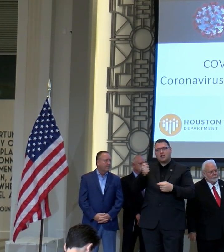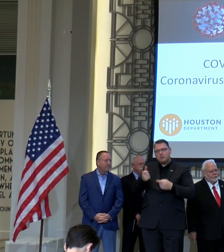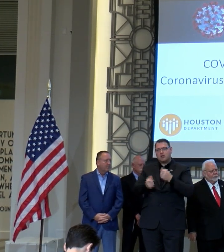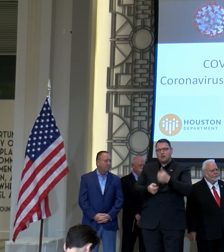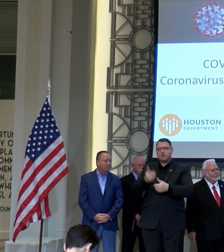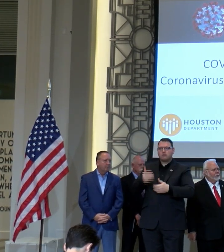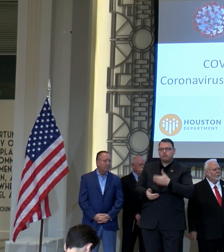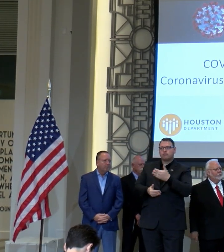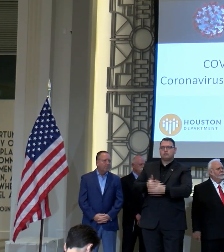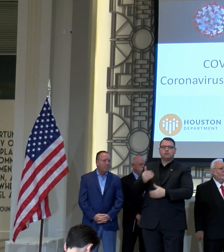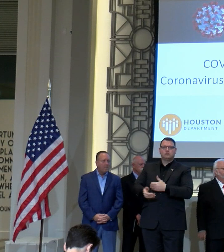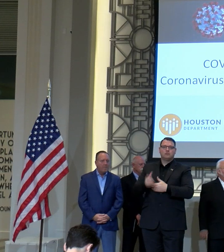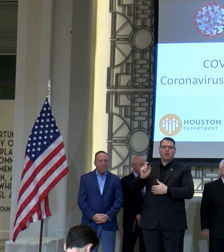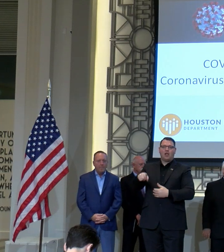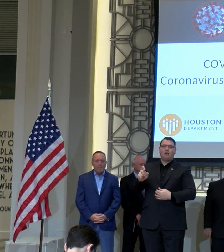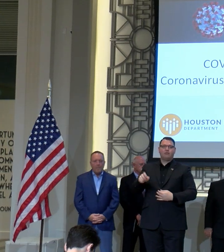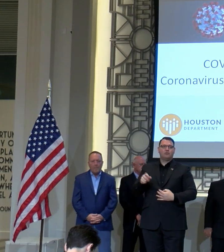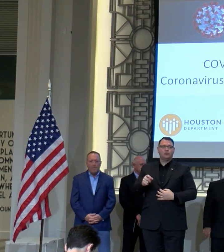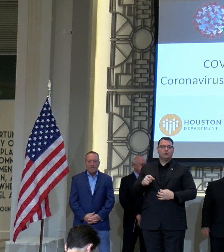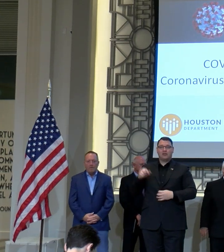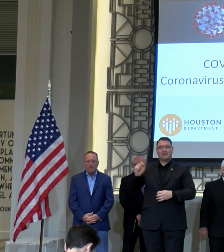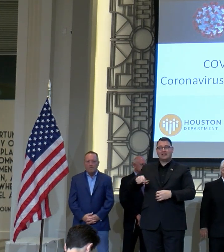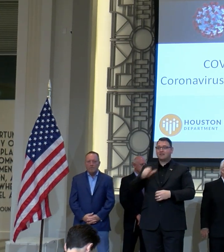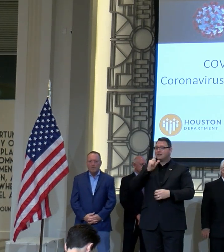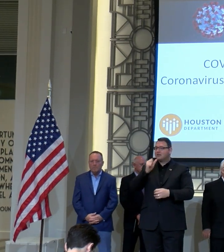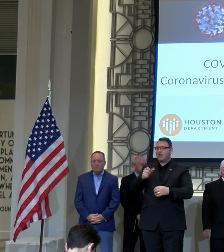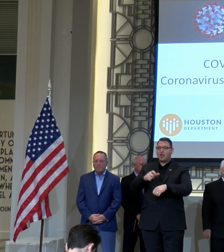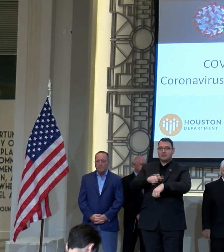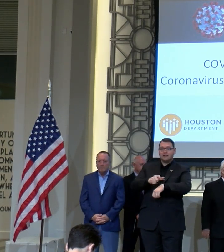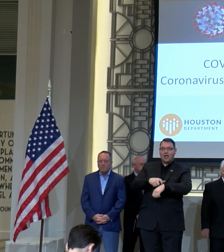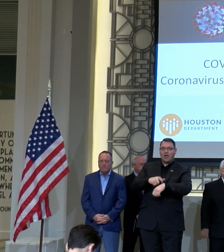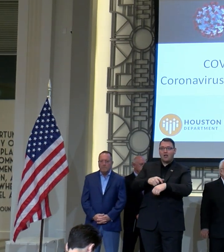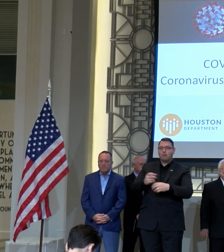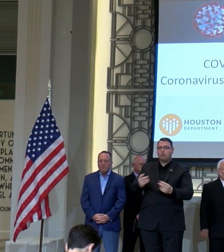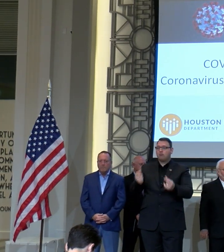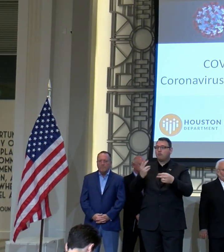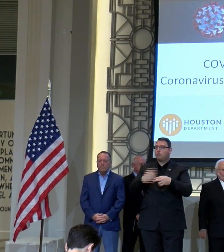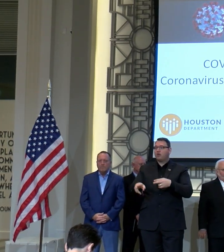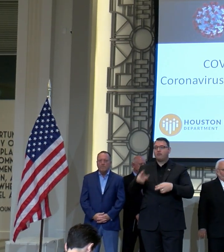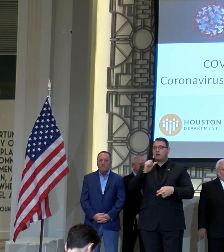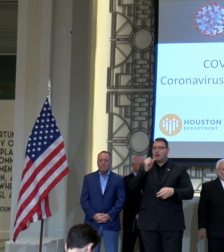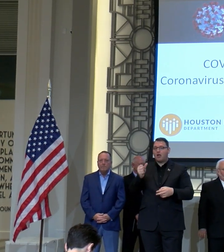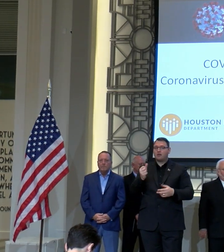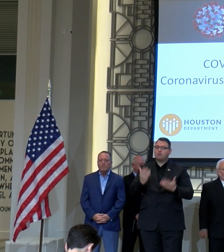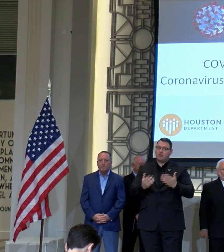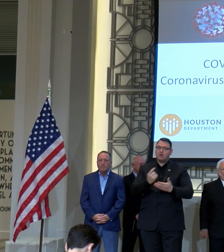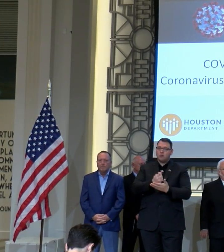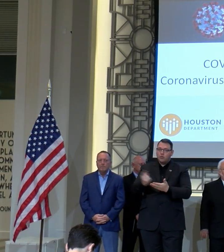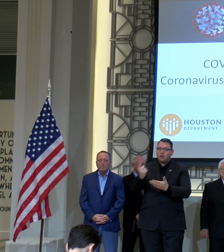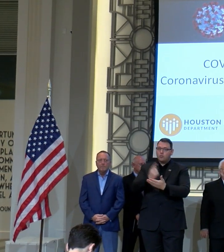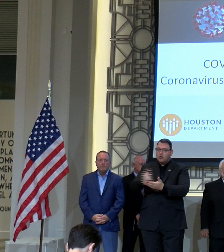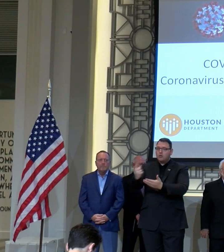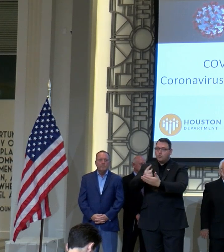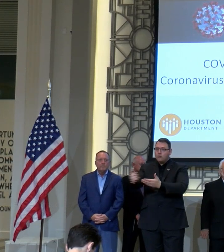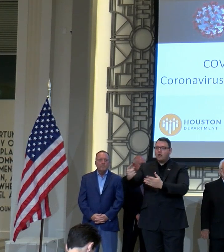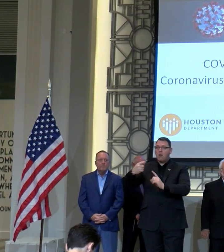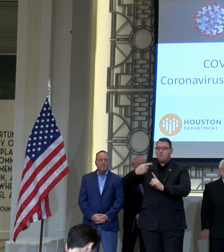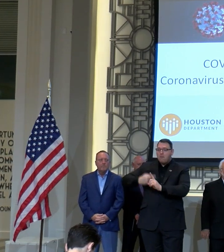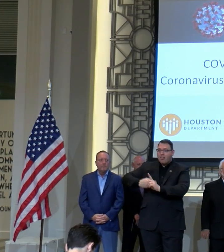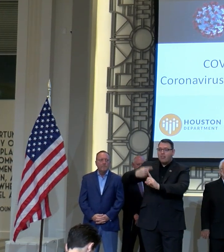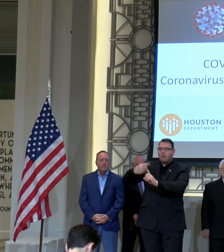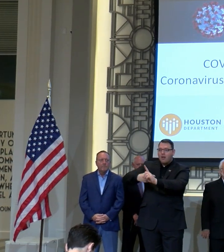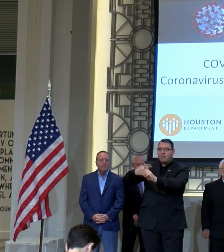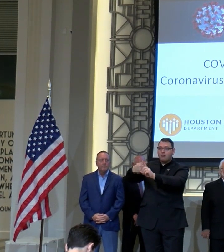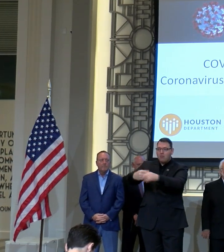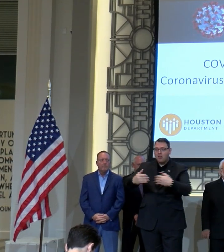yourself, because we're going to be in this situation for the next several weeks, if not several months. So you have to pace yourself, and you